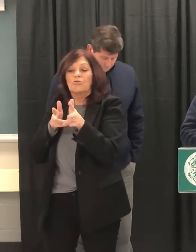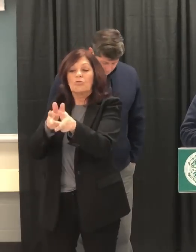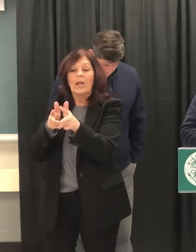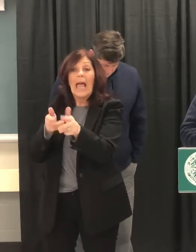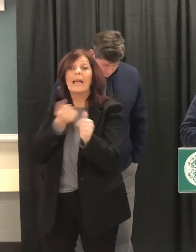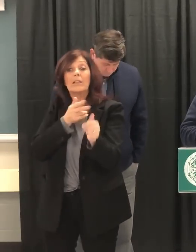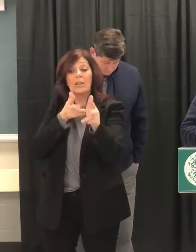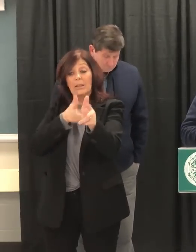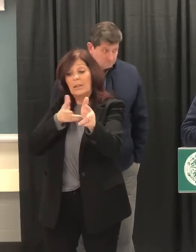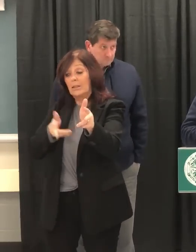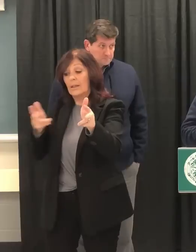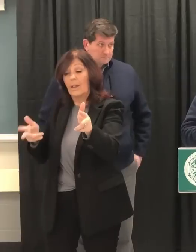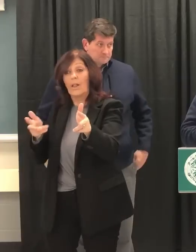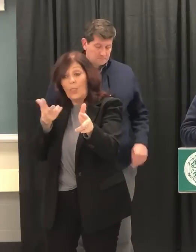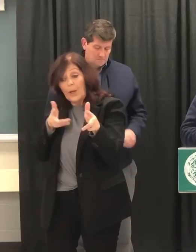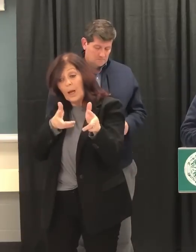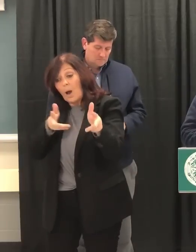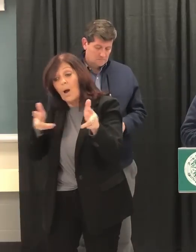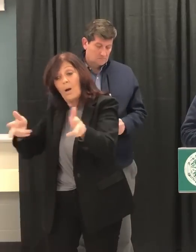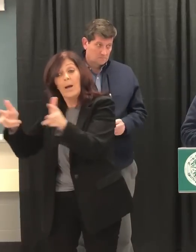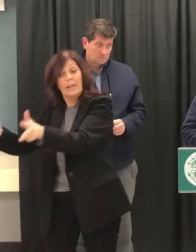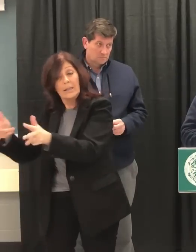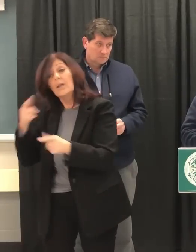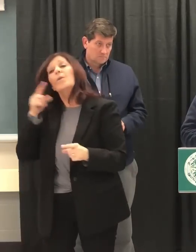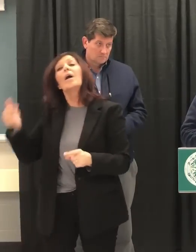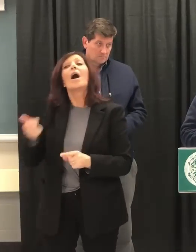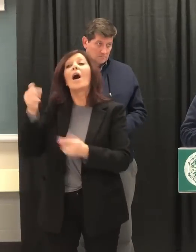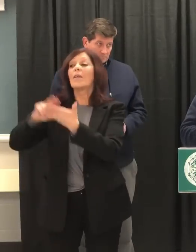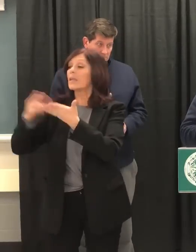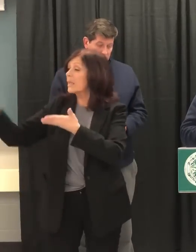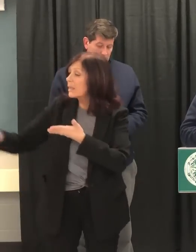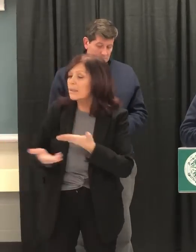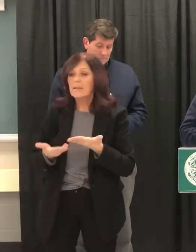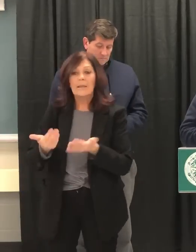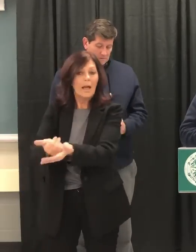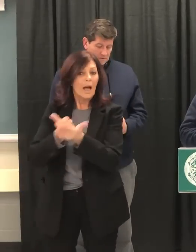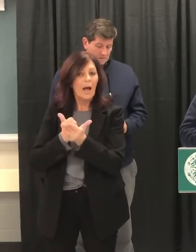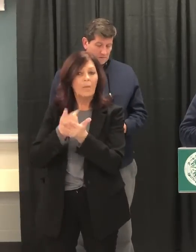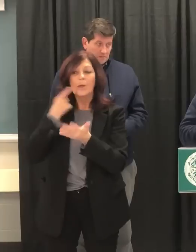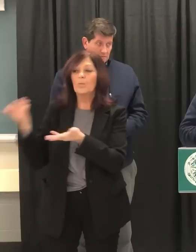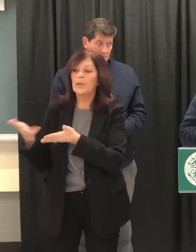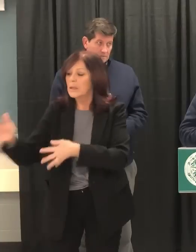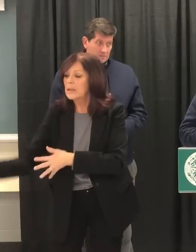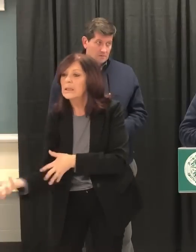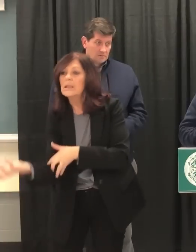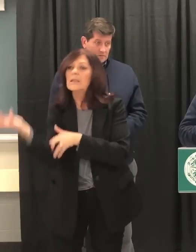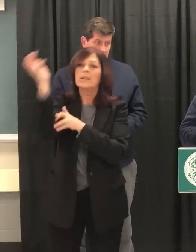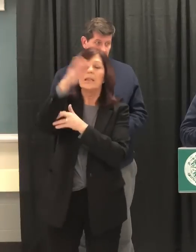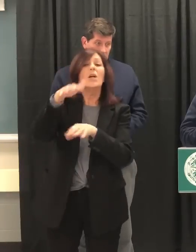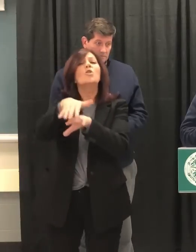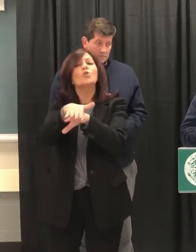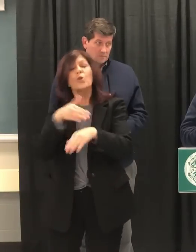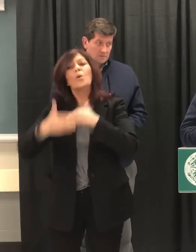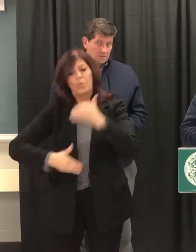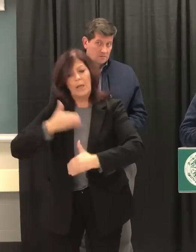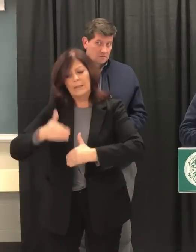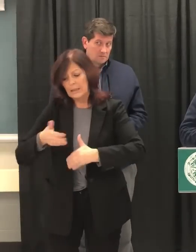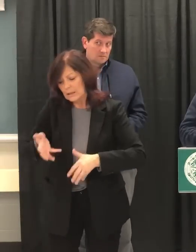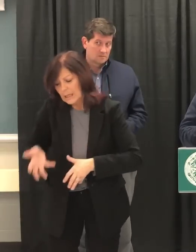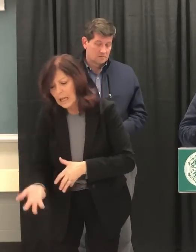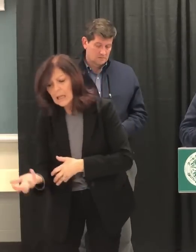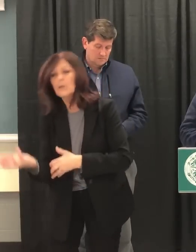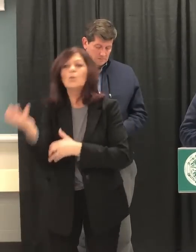going. But we have those 40 other additional assets from the contractors bringing in those high lifts. It's a slower process to have to lift and